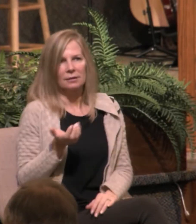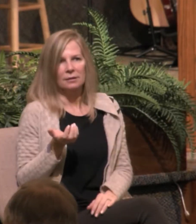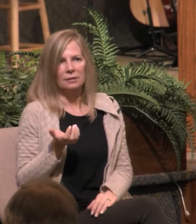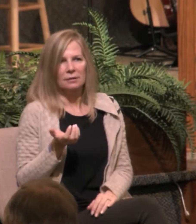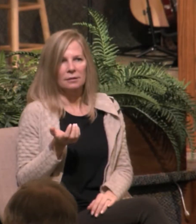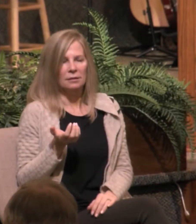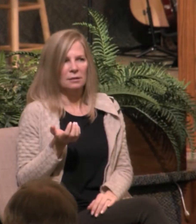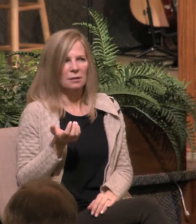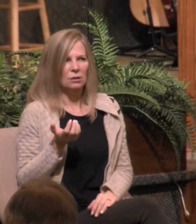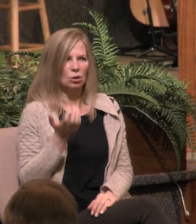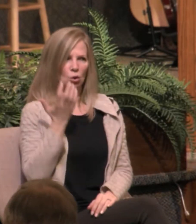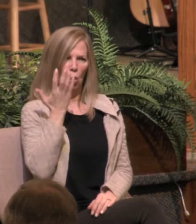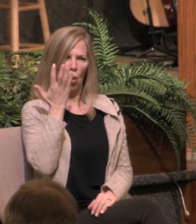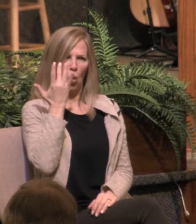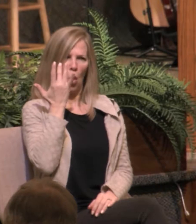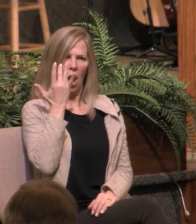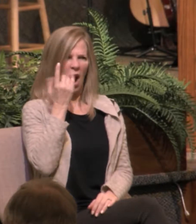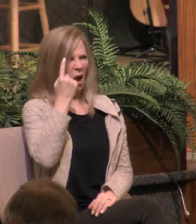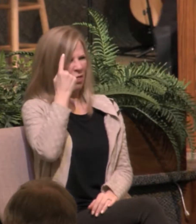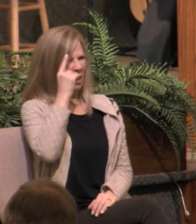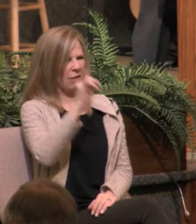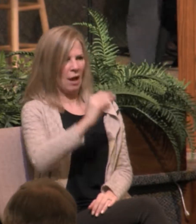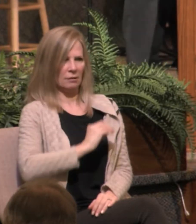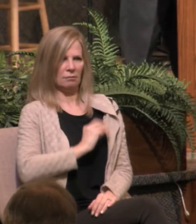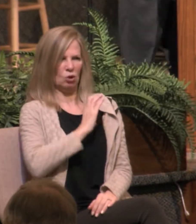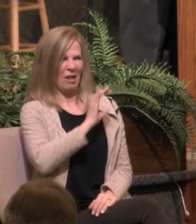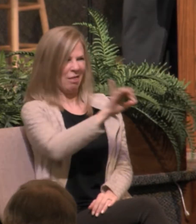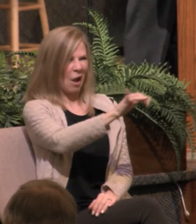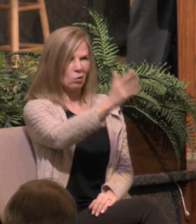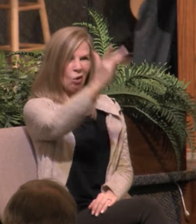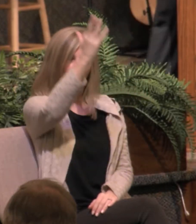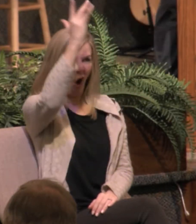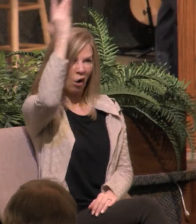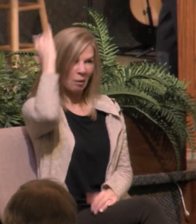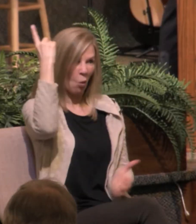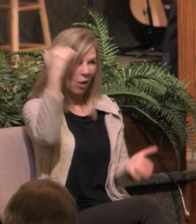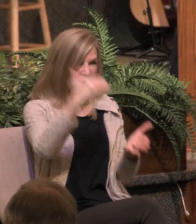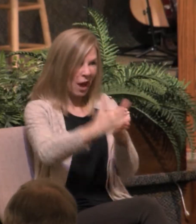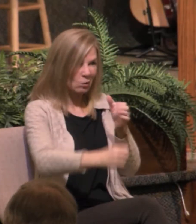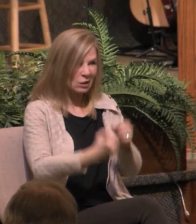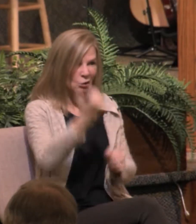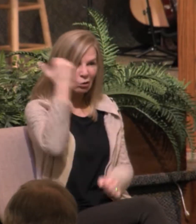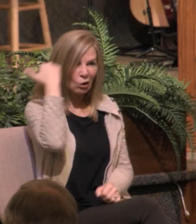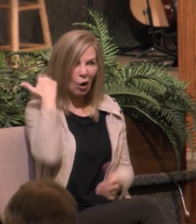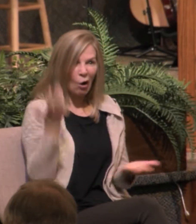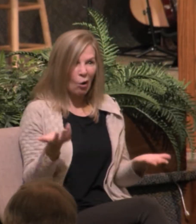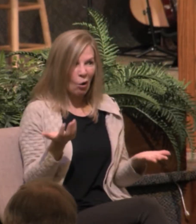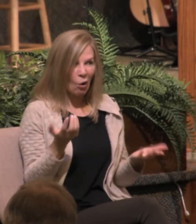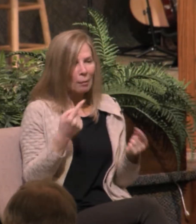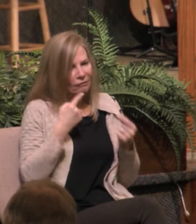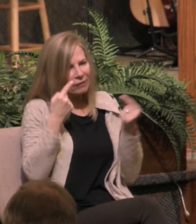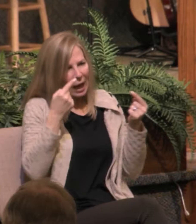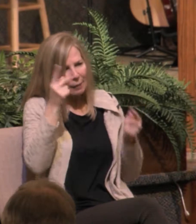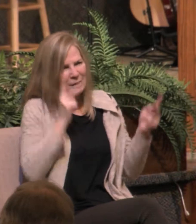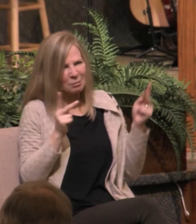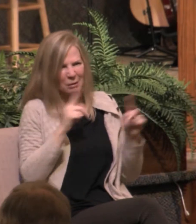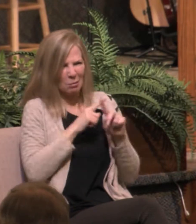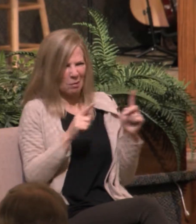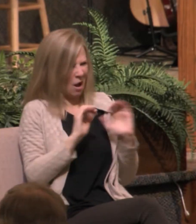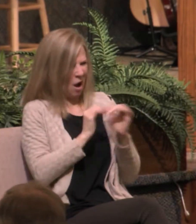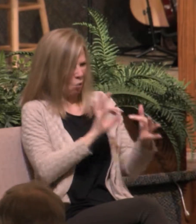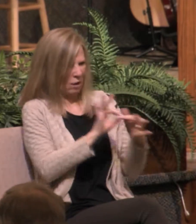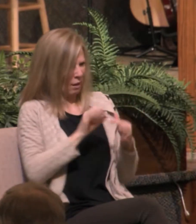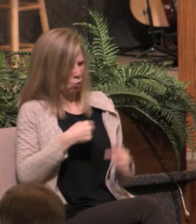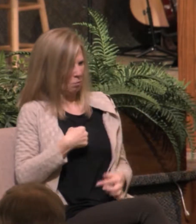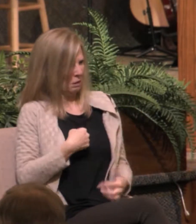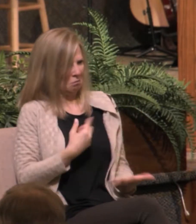Why do I even think any of this would be encouraging? I mean, that's a long time ago. That's thousands of years ago. I mean, these are famous people, but what's that got to do with me?